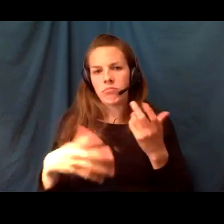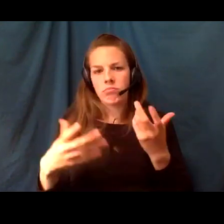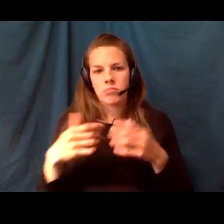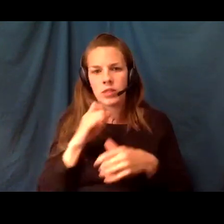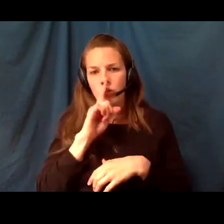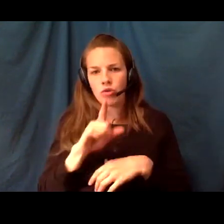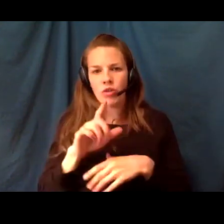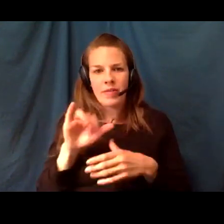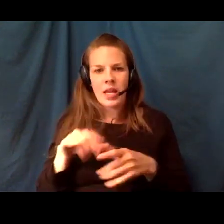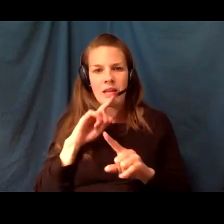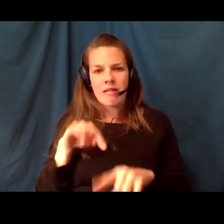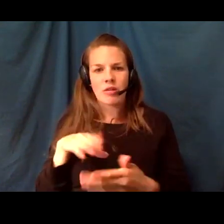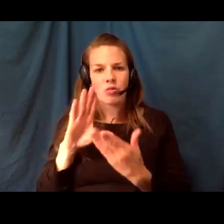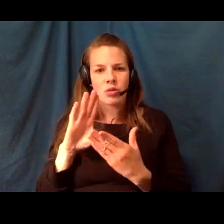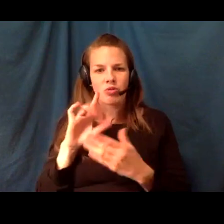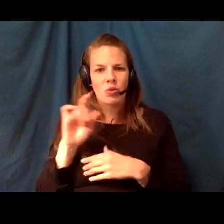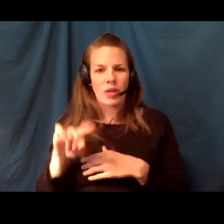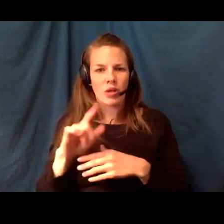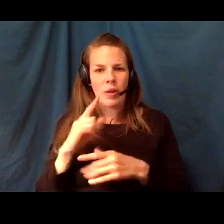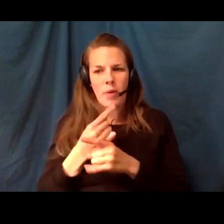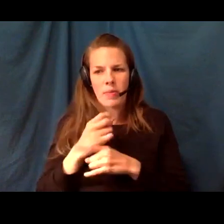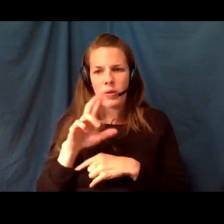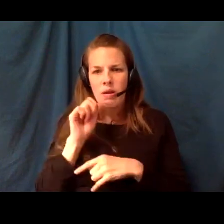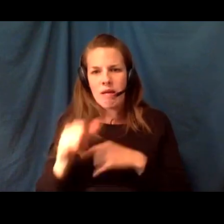that addressed your question properly or not.